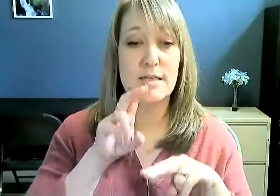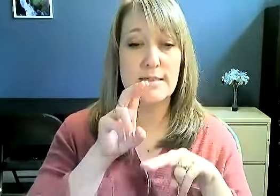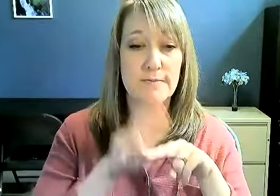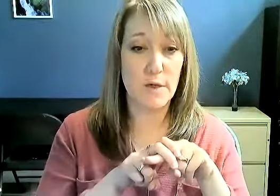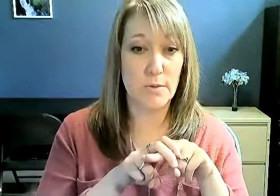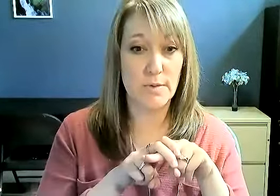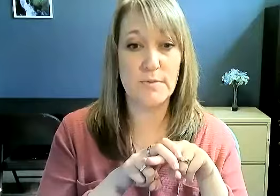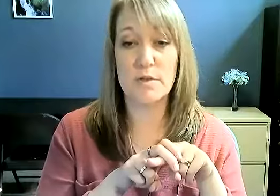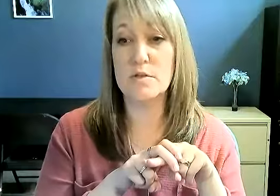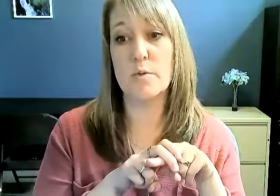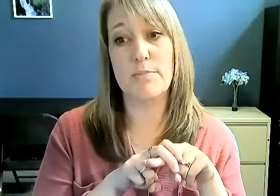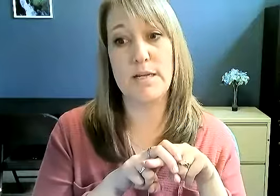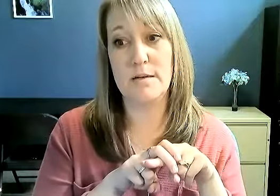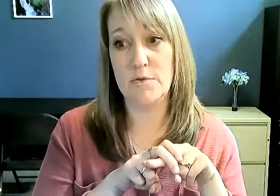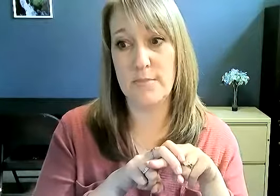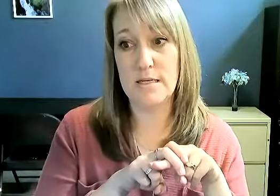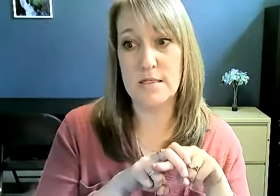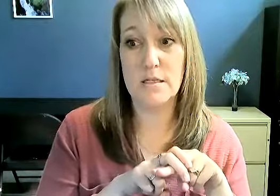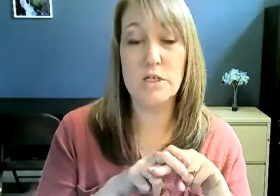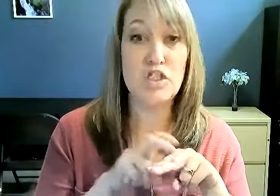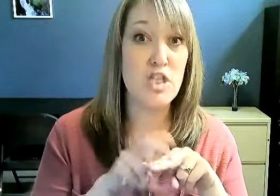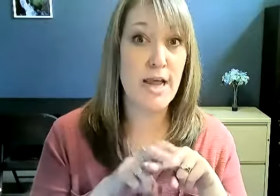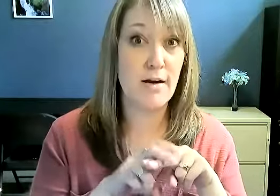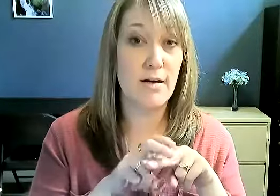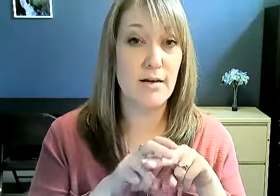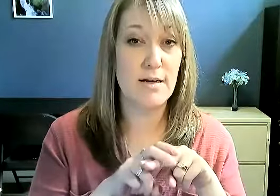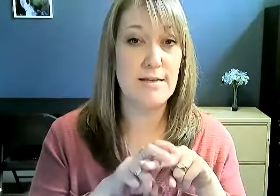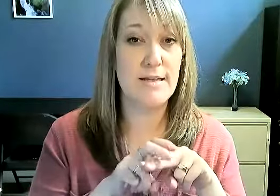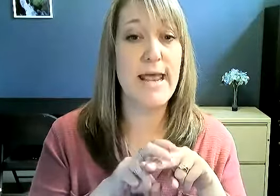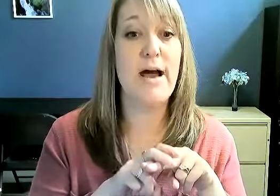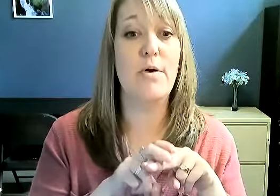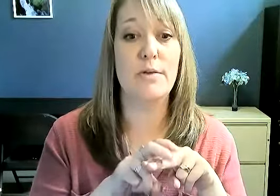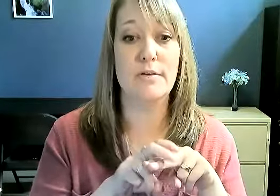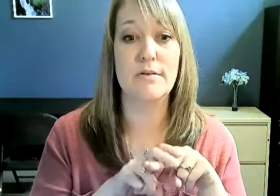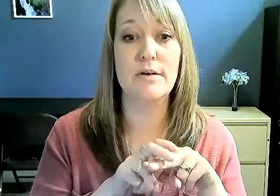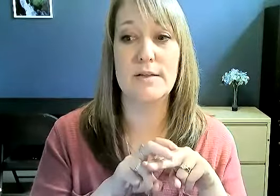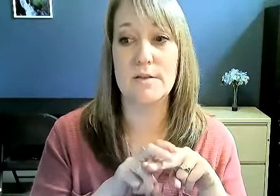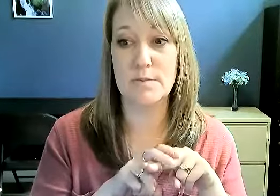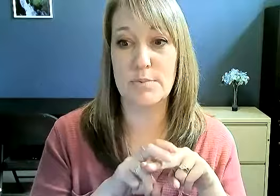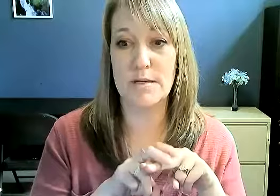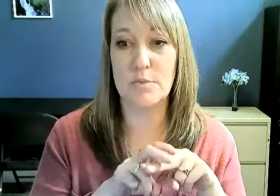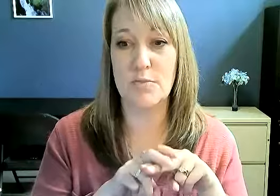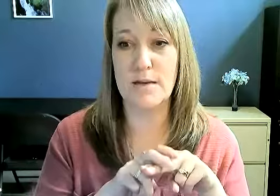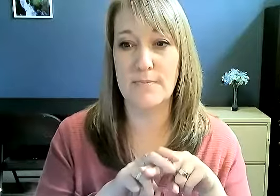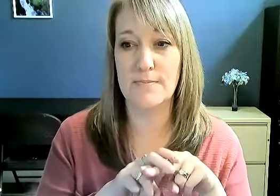a verb. There's no repeated movement. Chair is a noun and there's repeated movement.